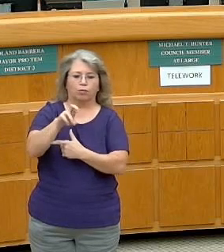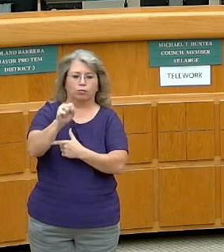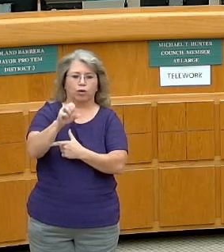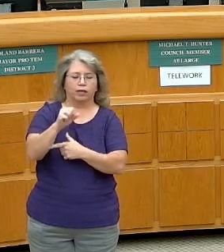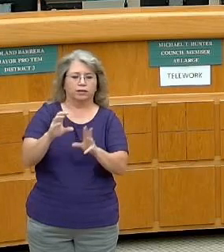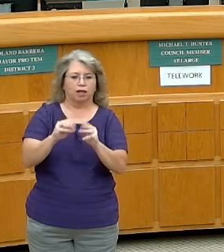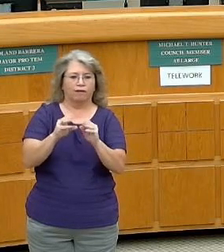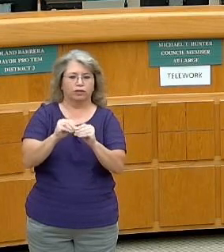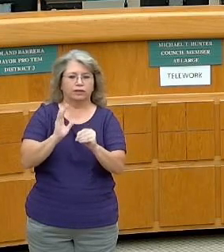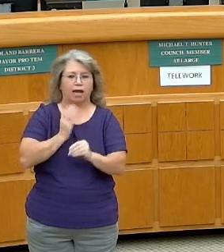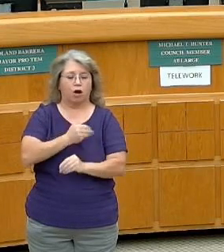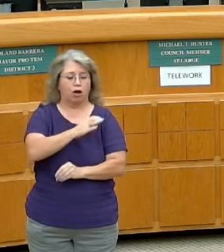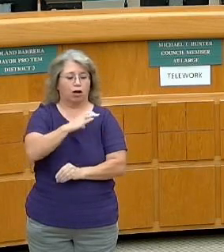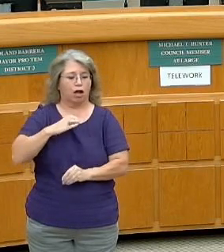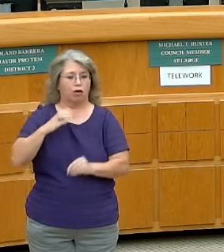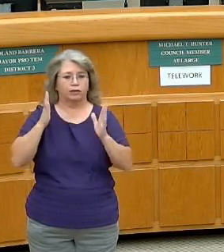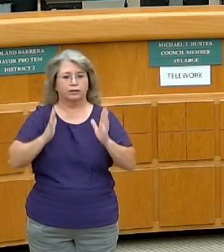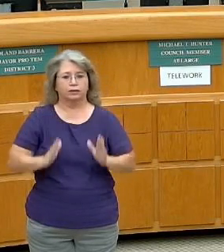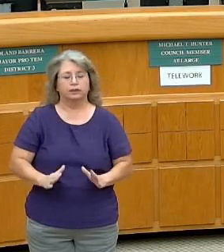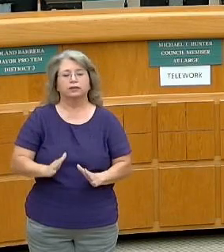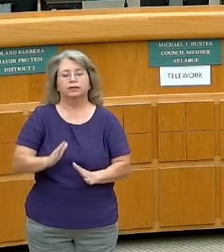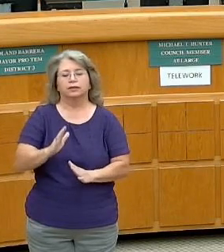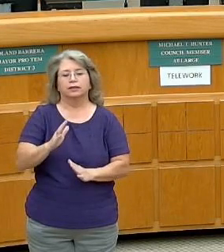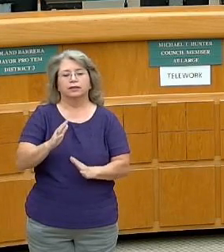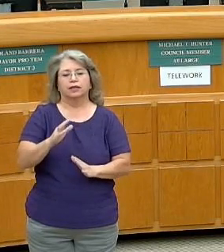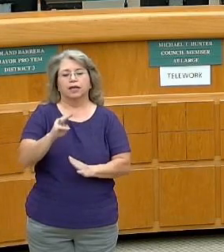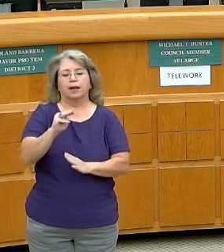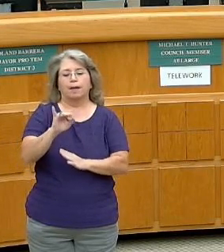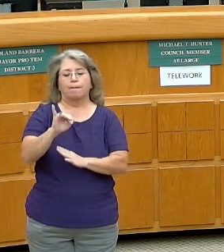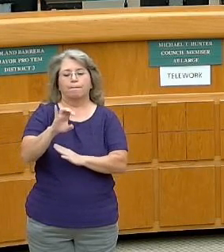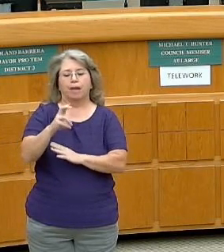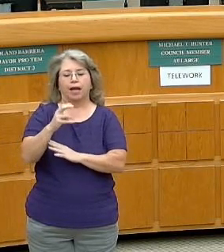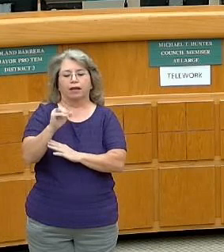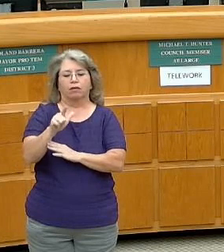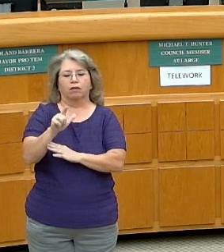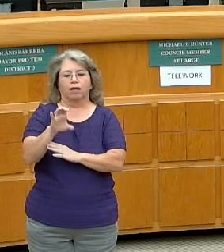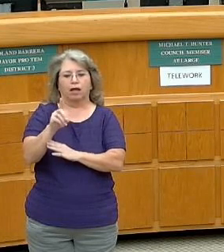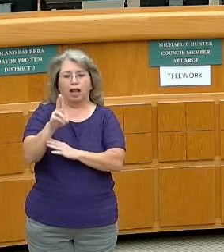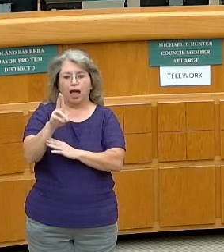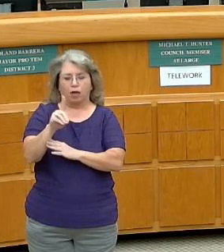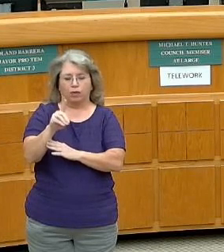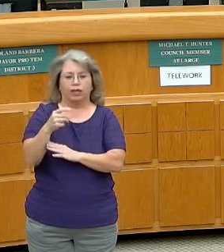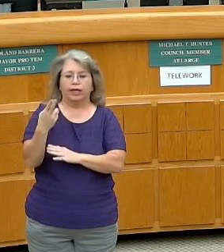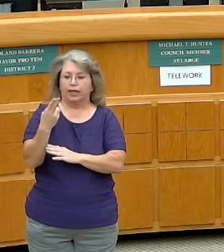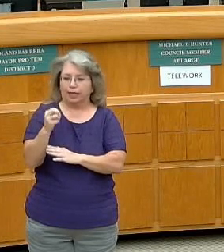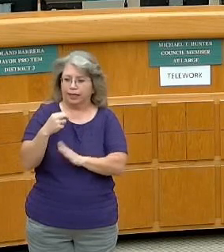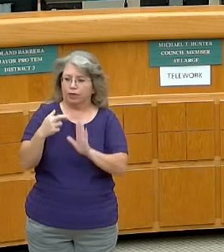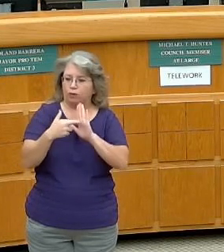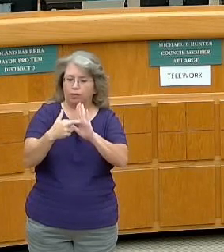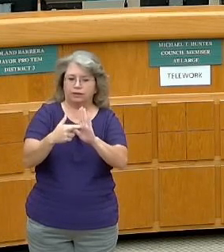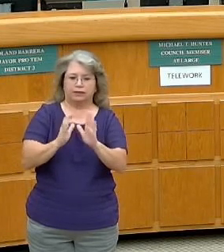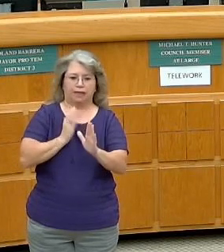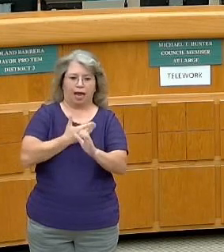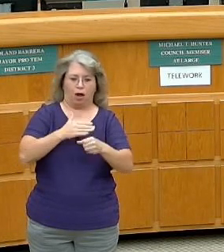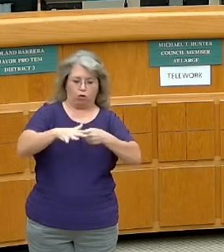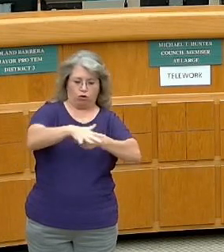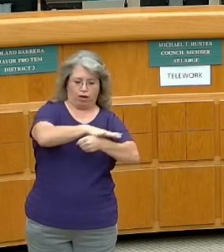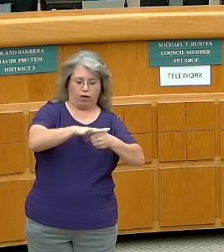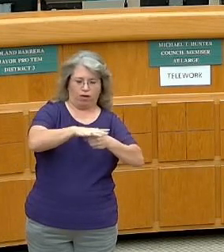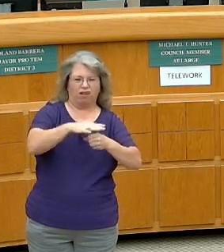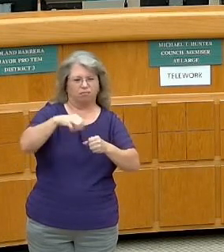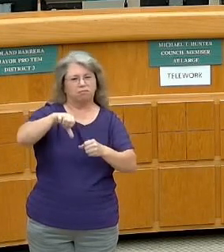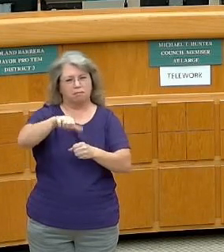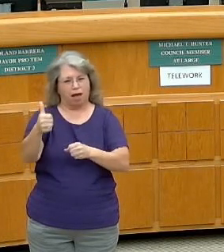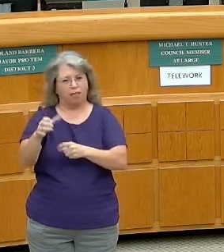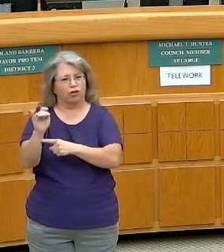Michael Cloud. And obviously, you know, he represents our jurisdiction and so many other counties, but what I think I really would like to